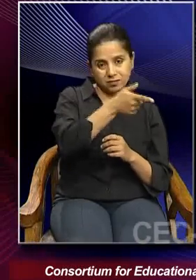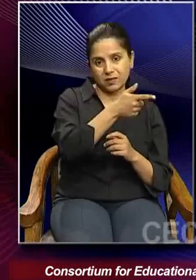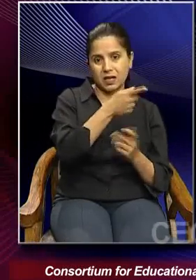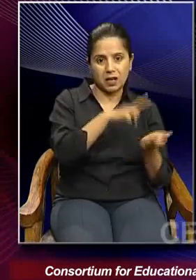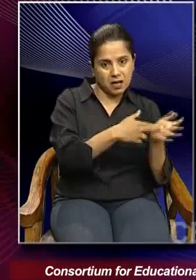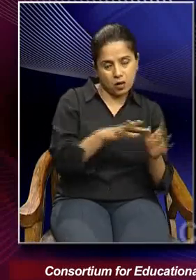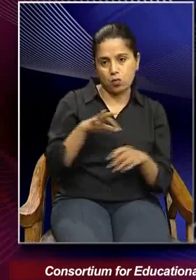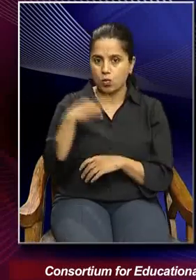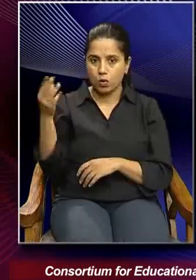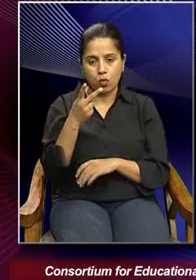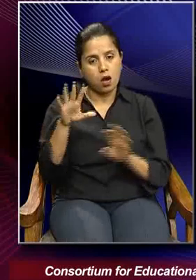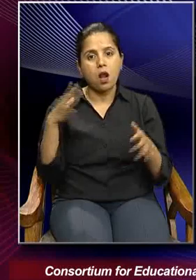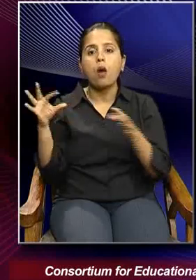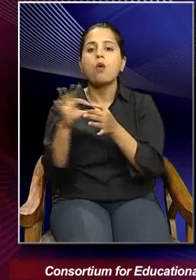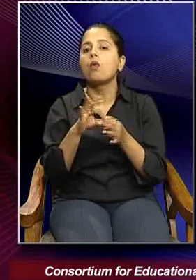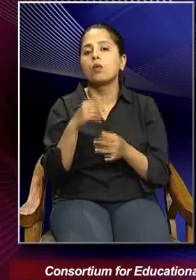takes place?